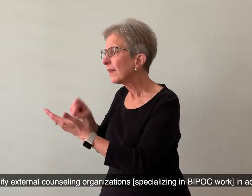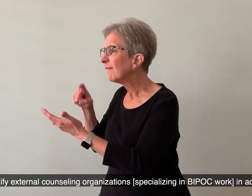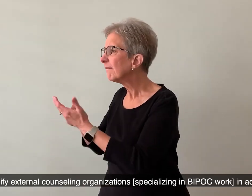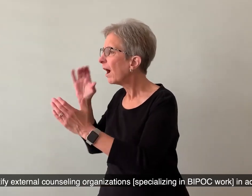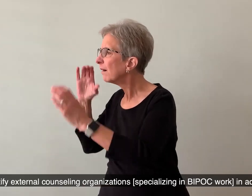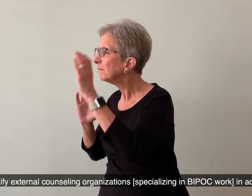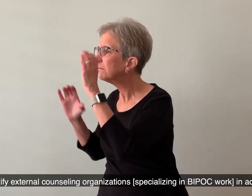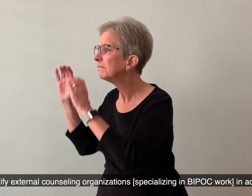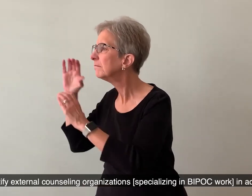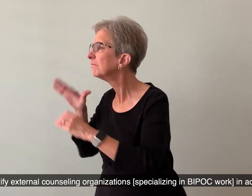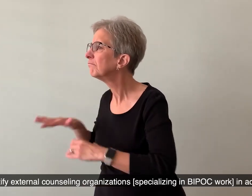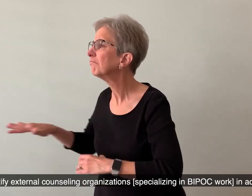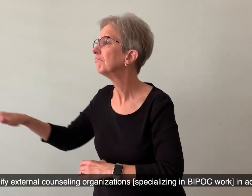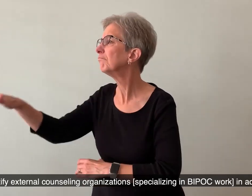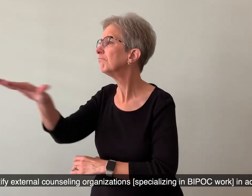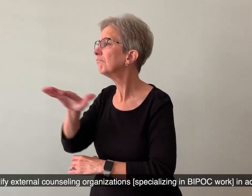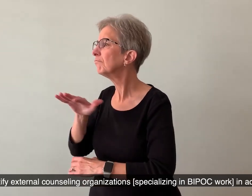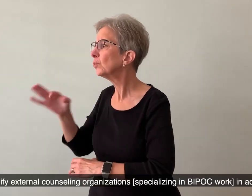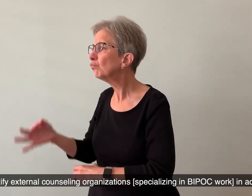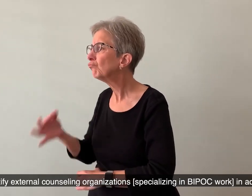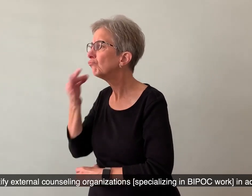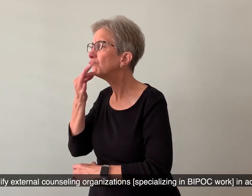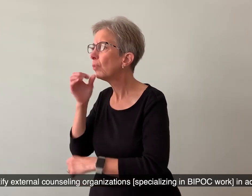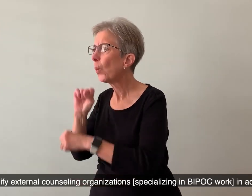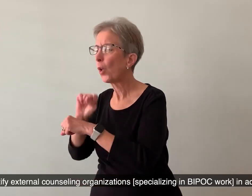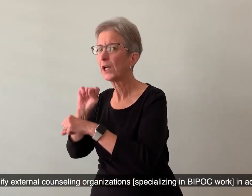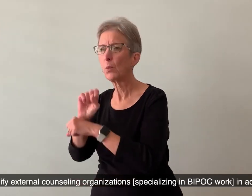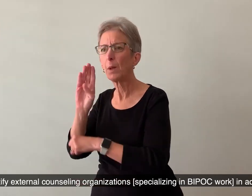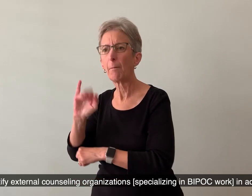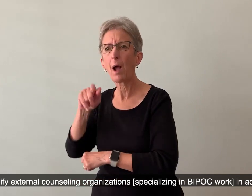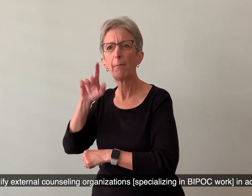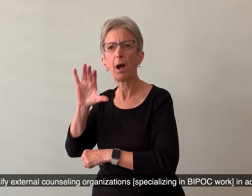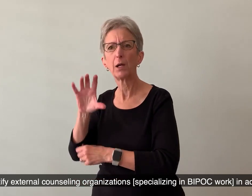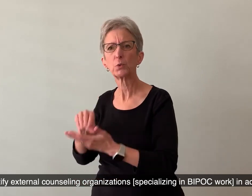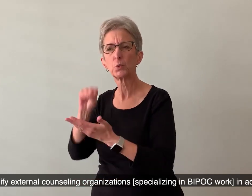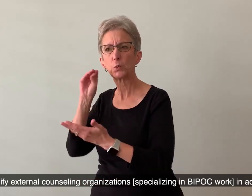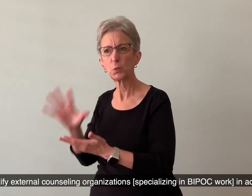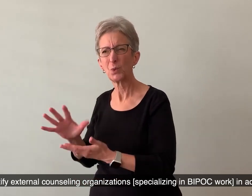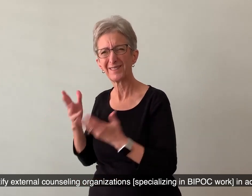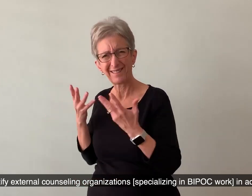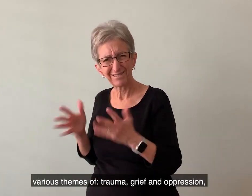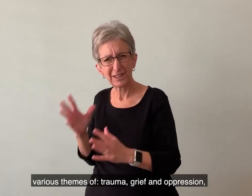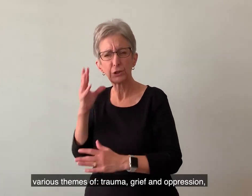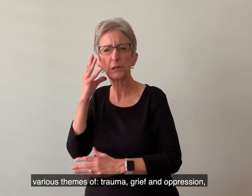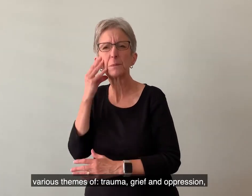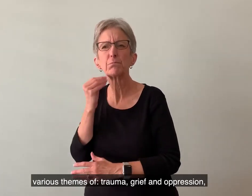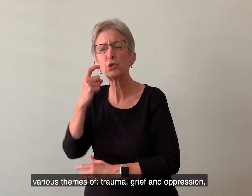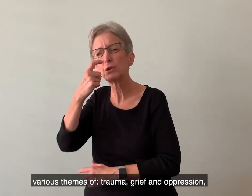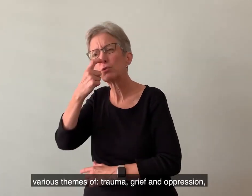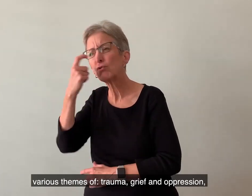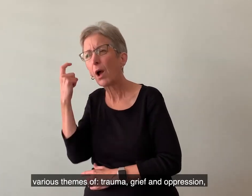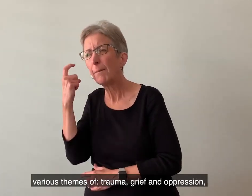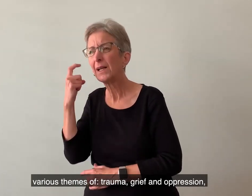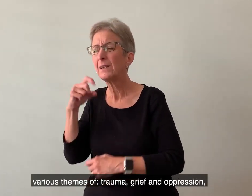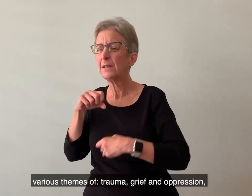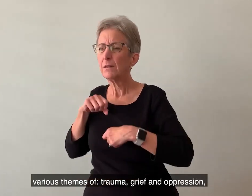Identify external counseling organizations that specialize in addressing various themes of